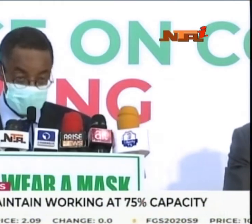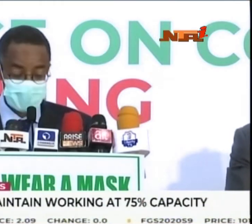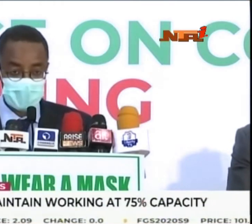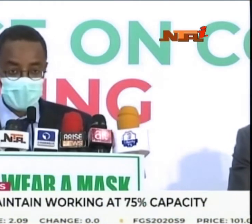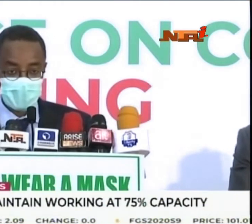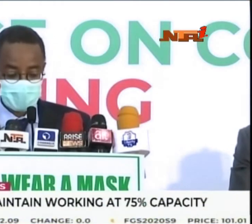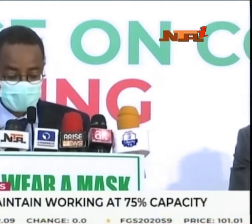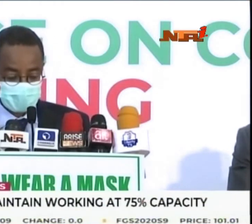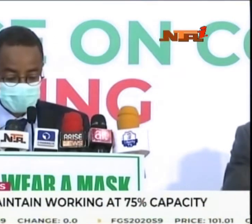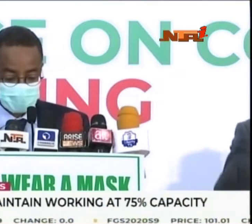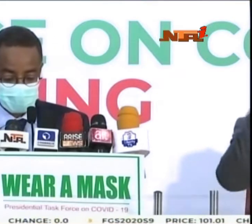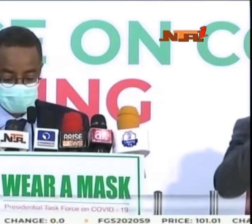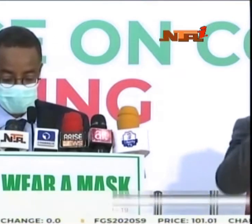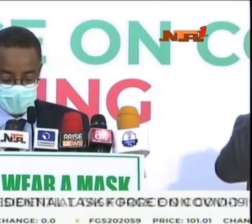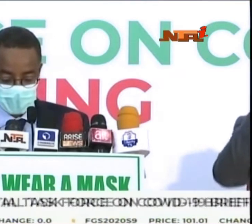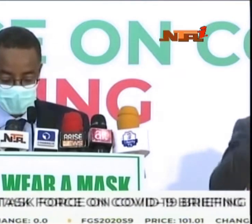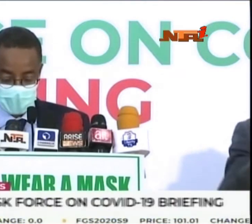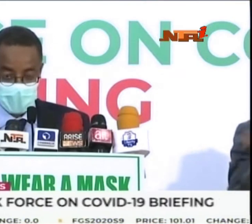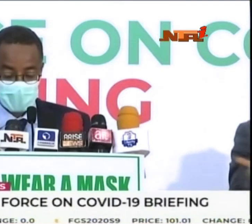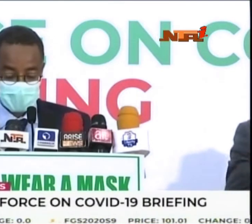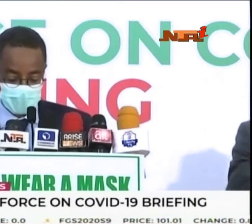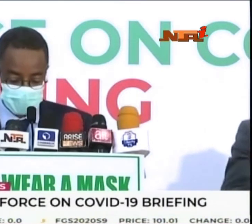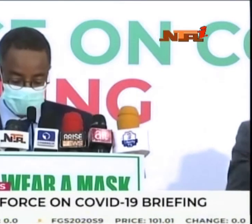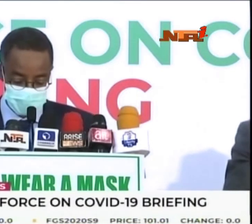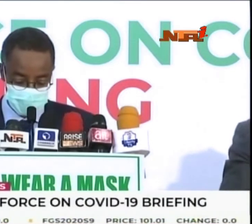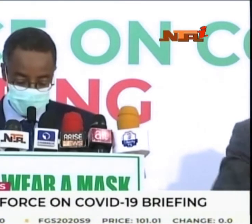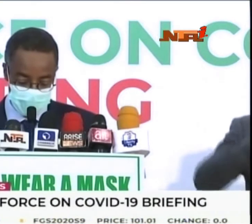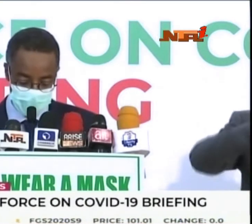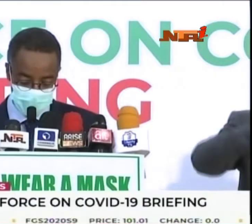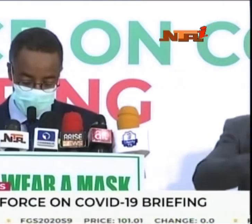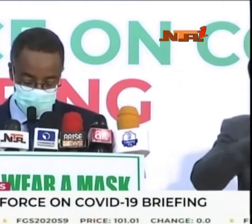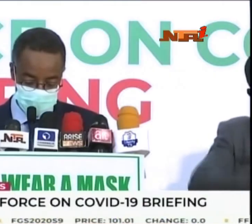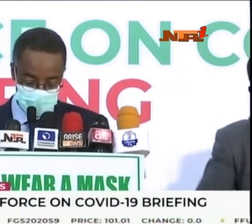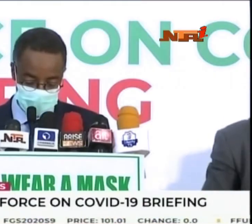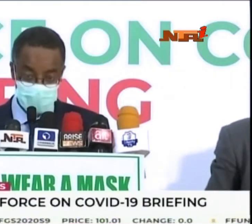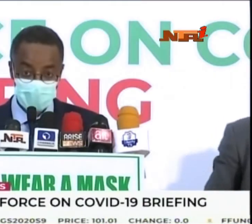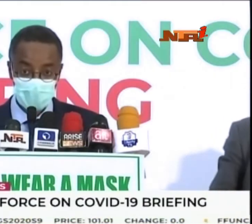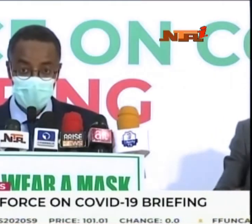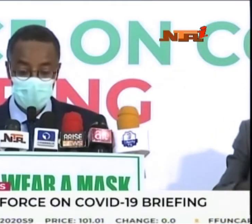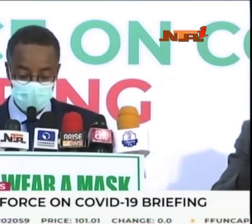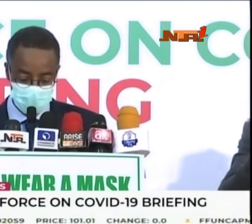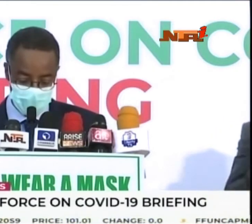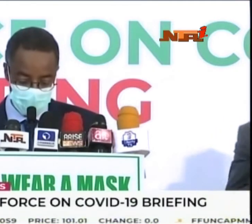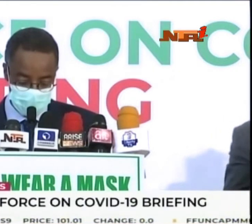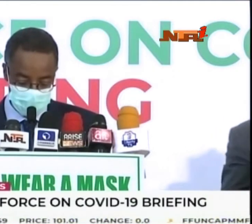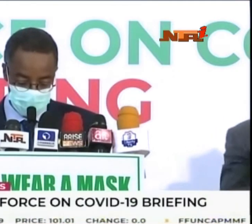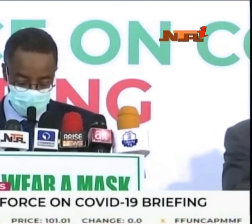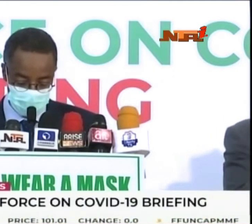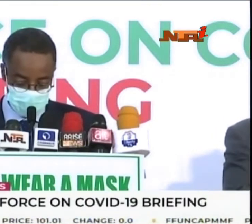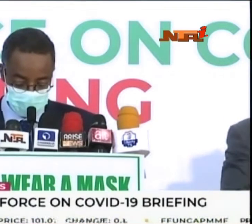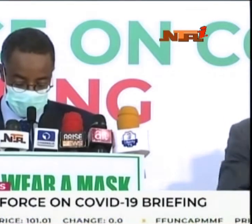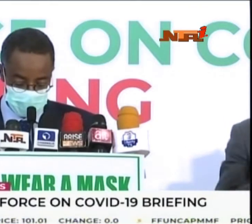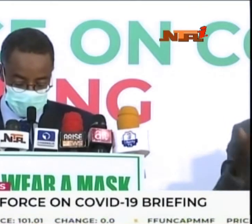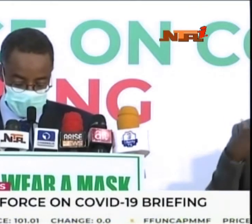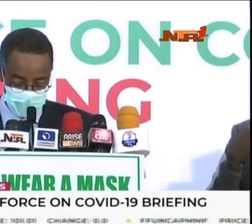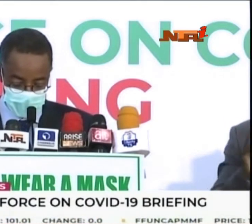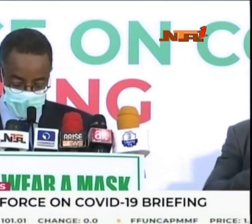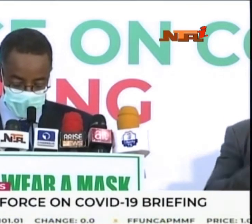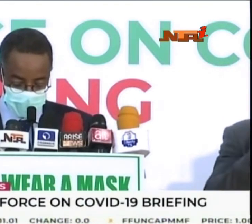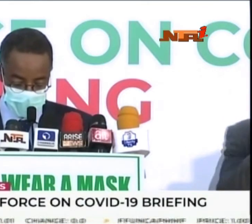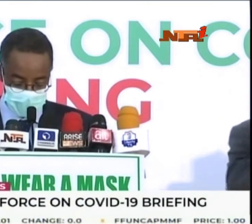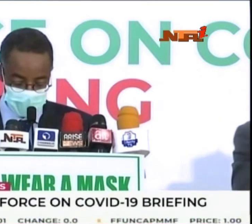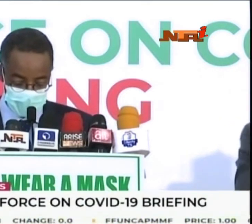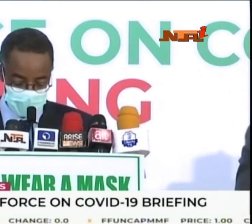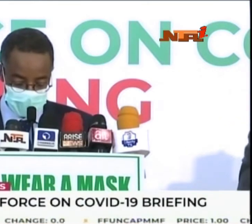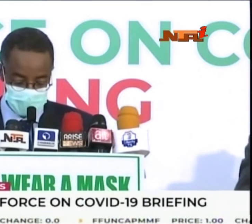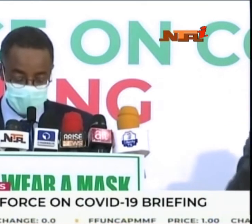For personalized services, mechanics, artisans, hair salons, etc., who own their workshops or workstations